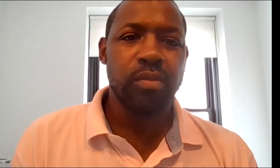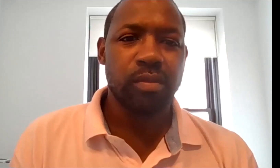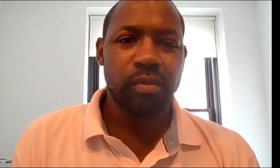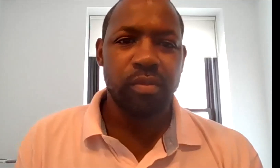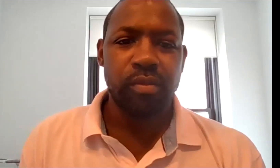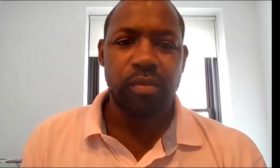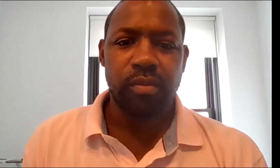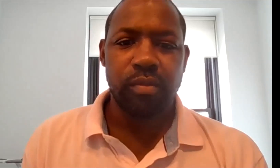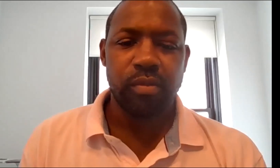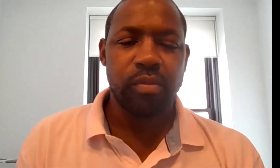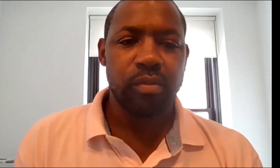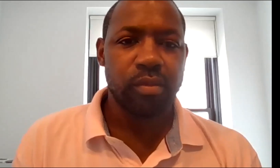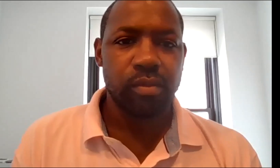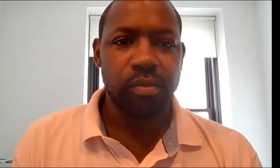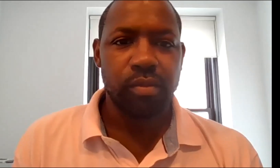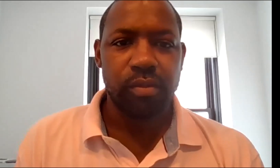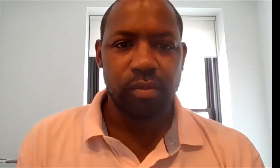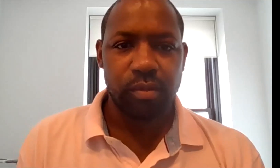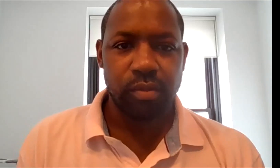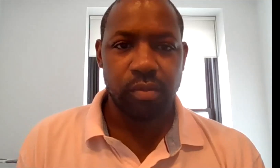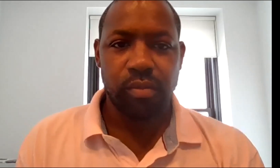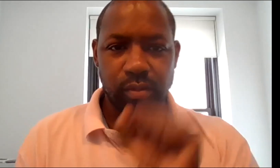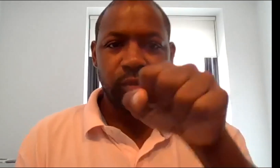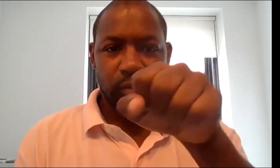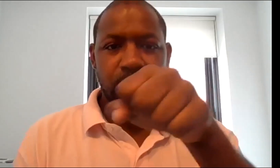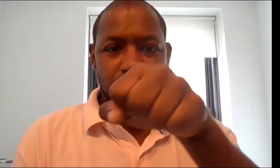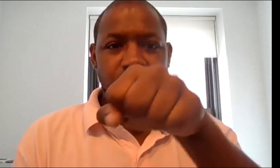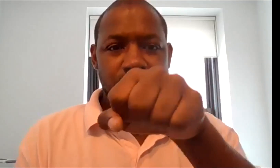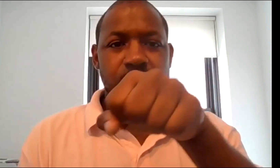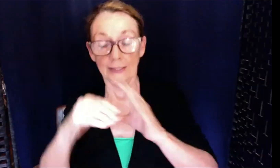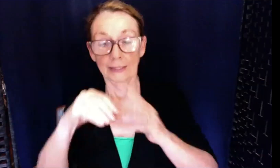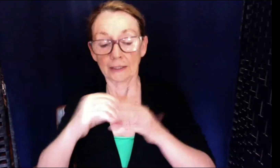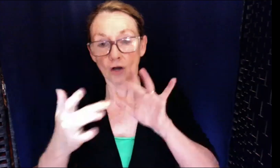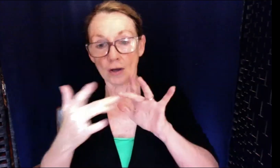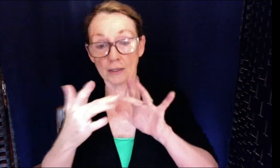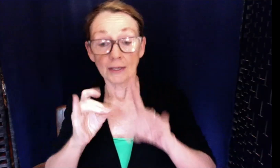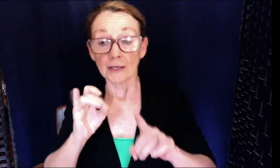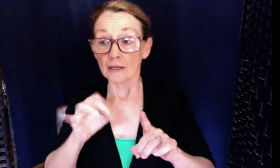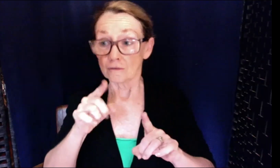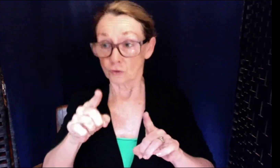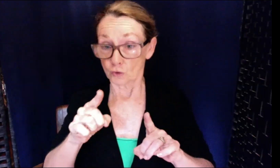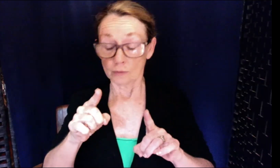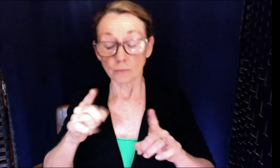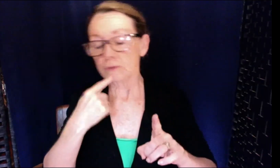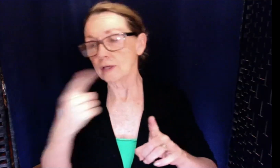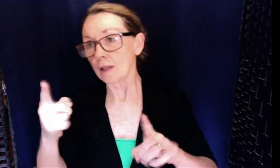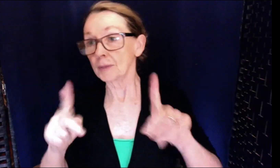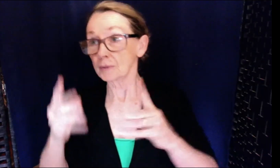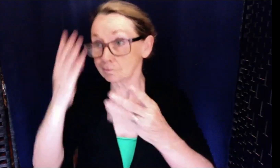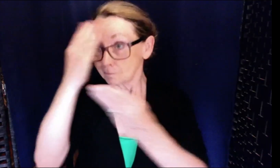So we'll use your email in the contact if you're interested. Again, people are going